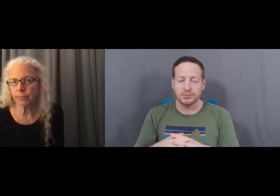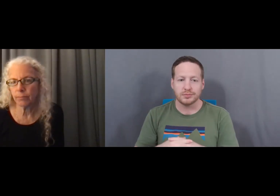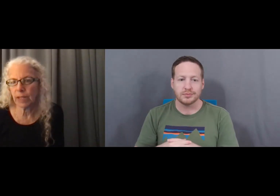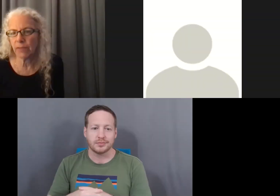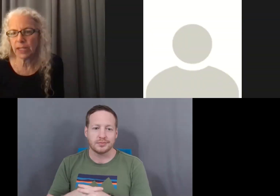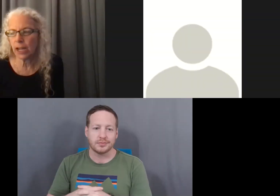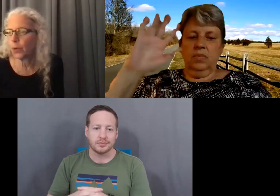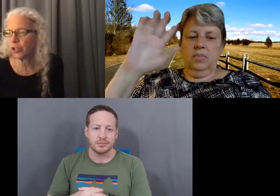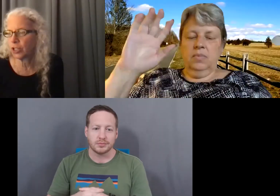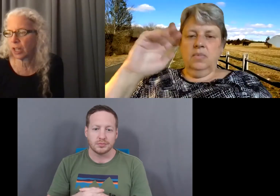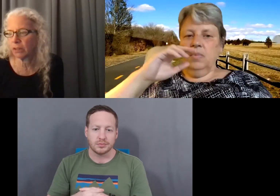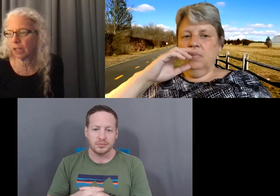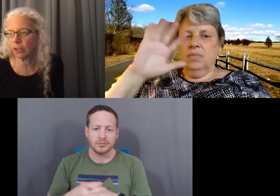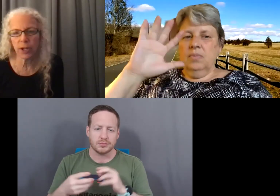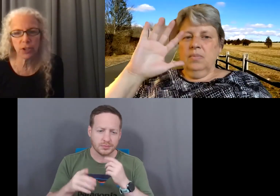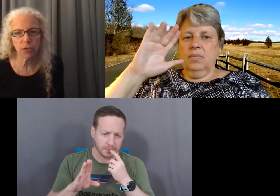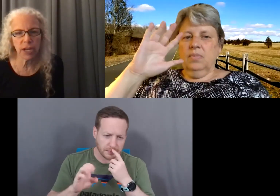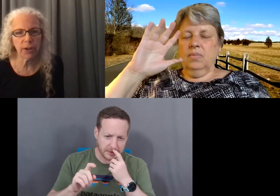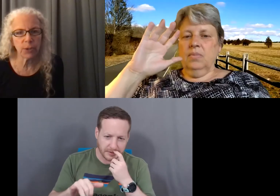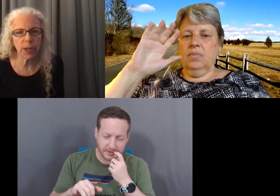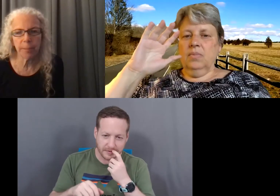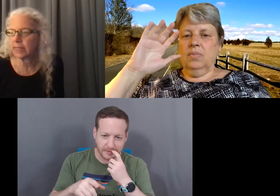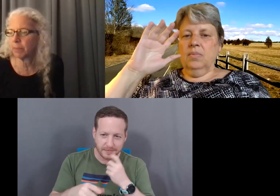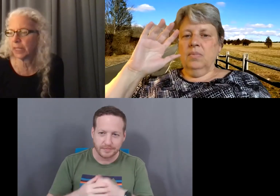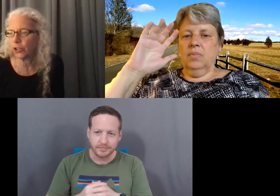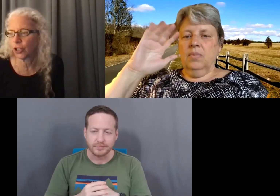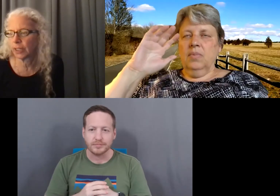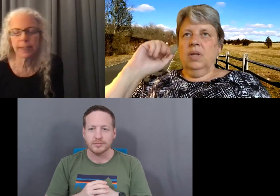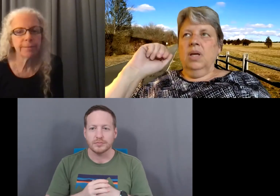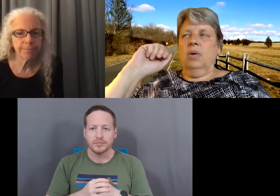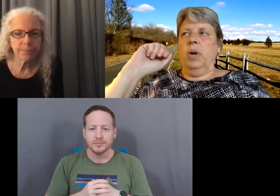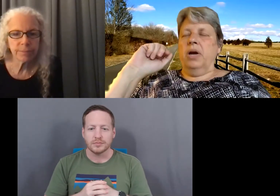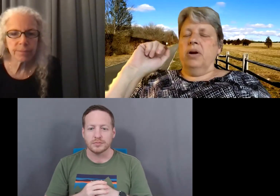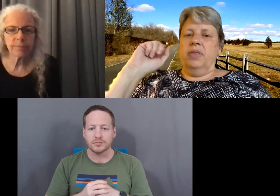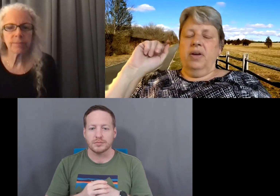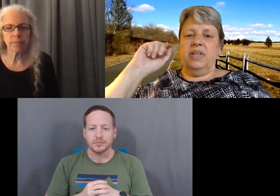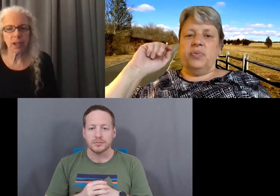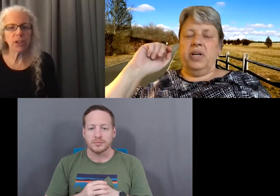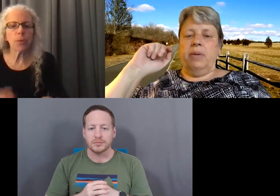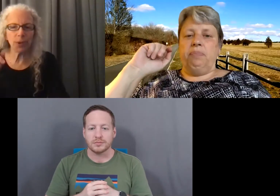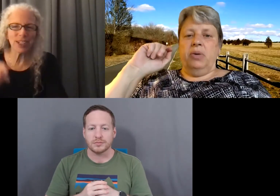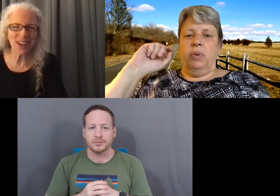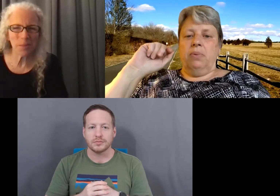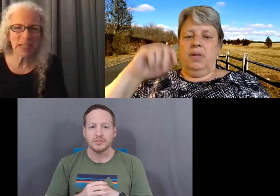If there's any questions, I'll address those now as well. Betsy Beach. And you're muted, sorry, Betsy.